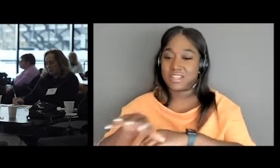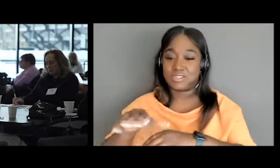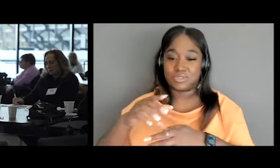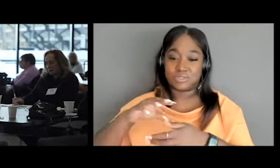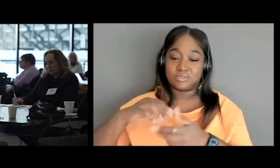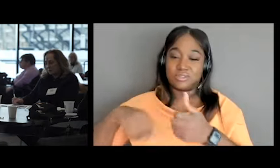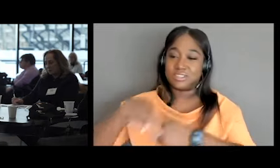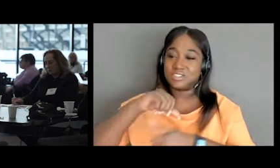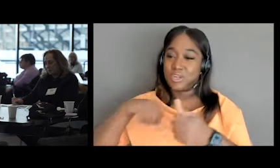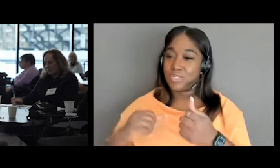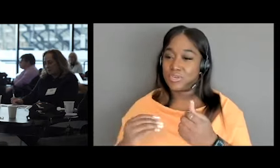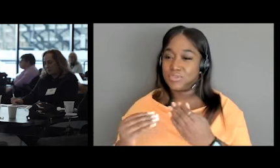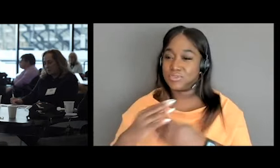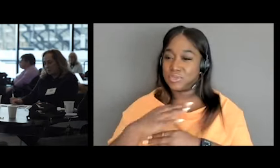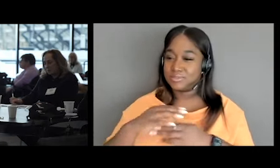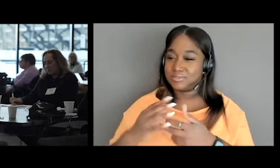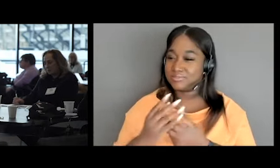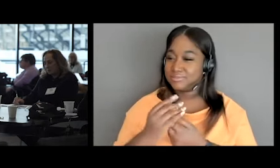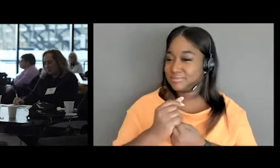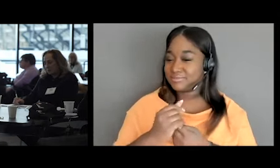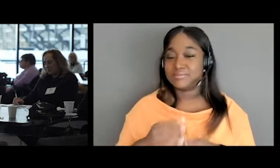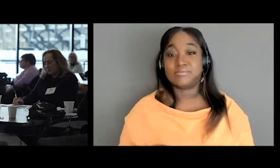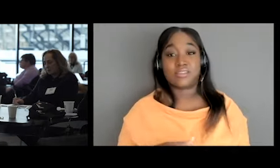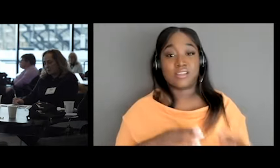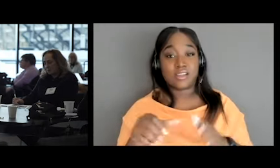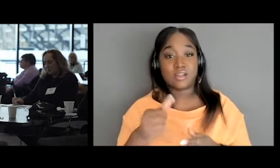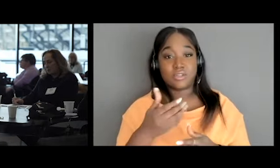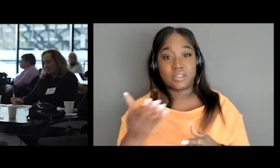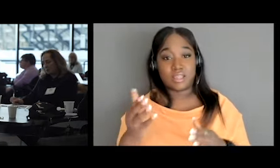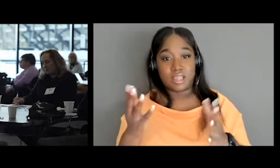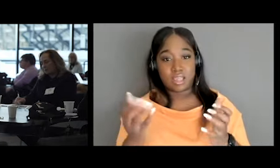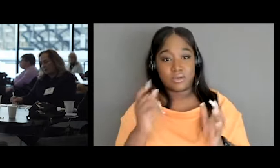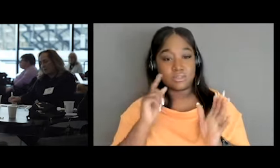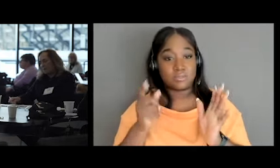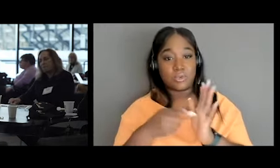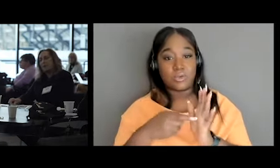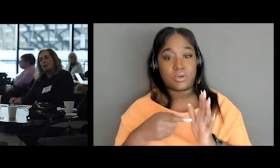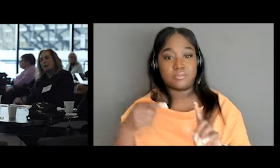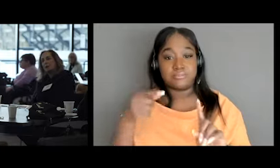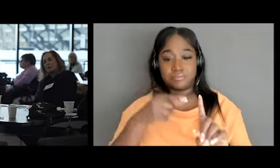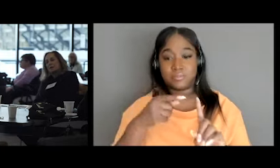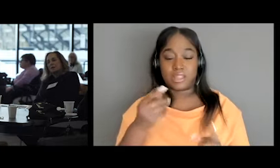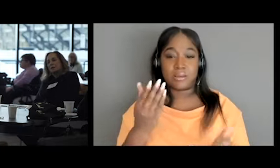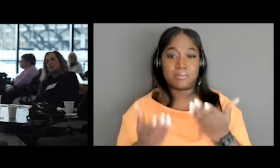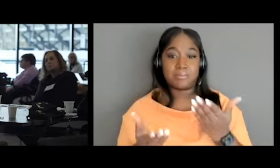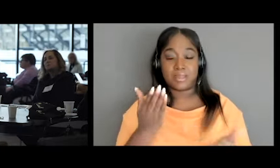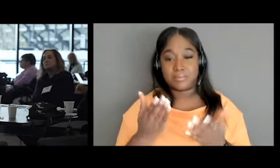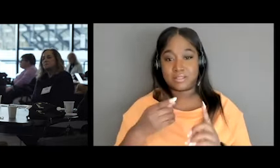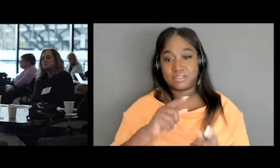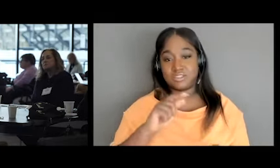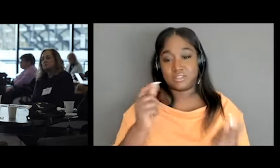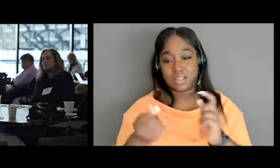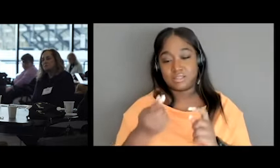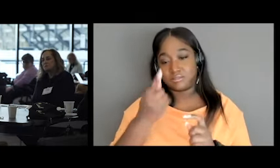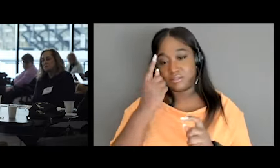maybe one thing I can point to where maybe like this changed a bit is, with COVID, a lot of the bus